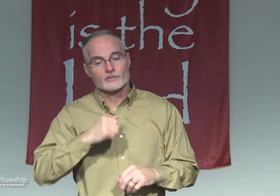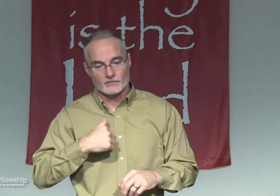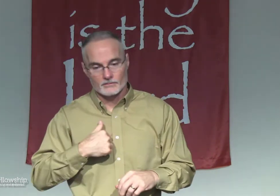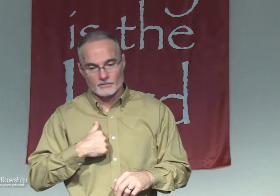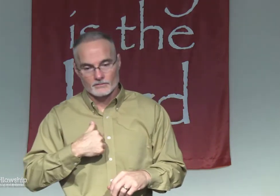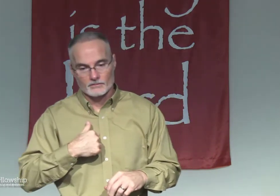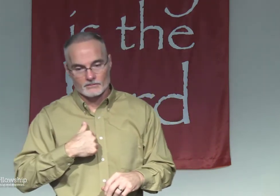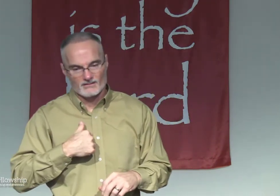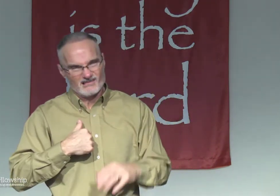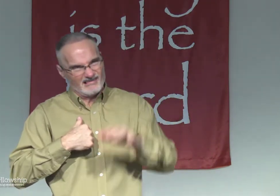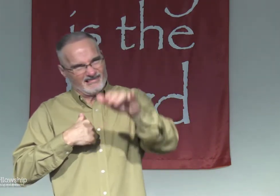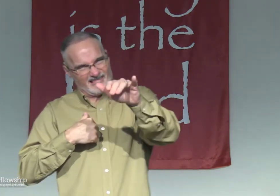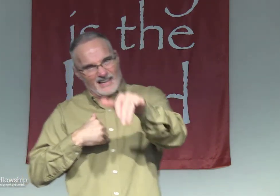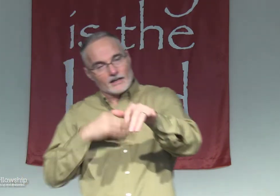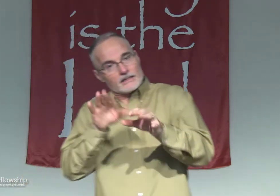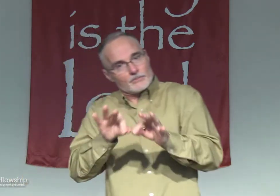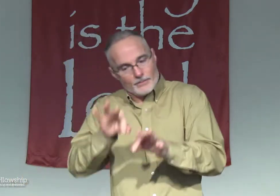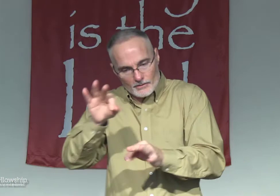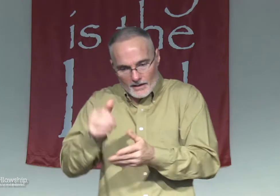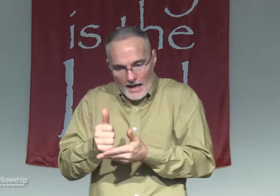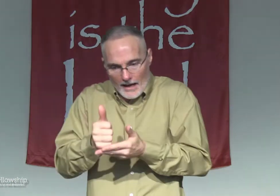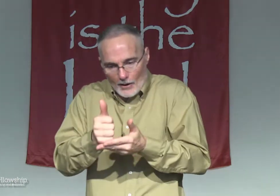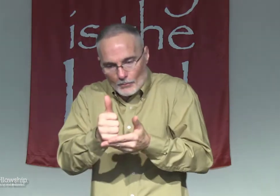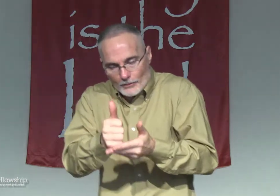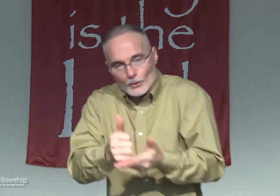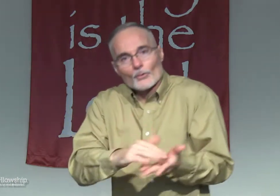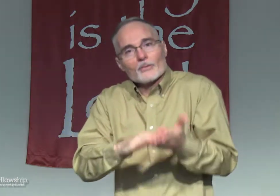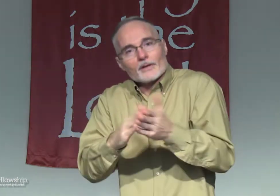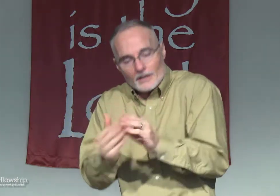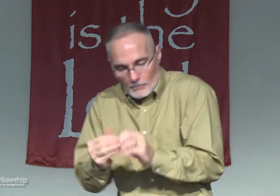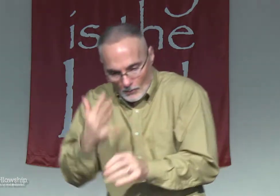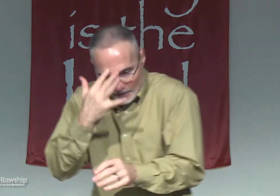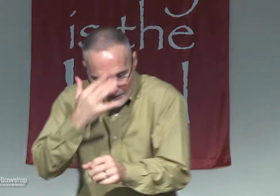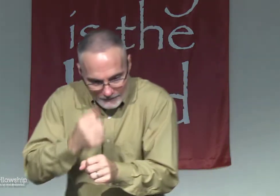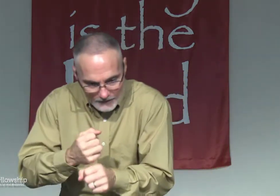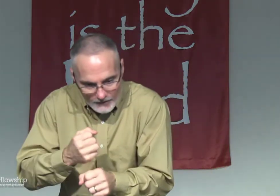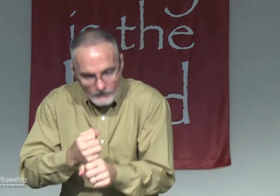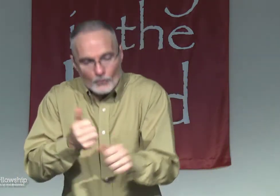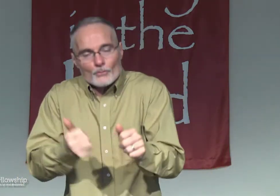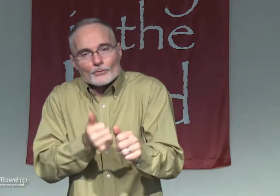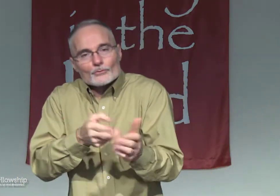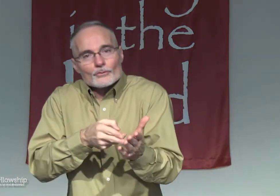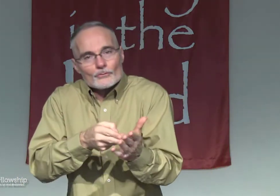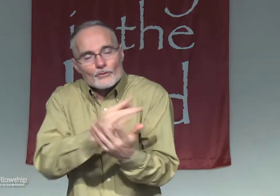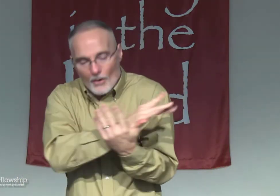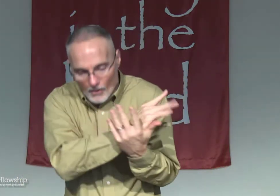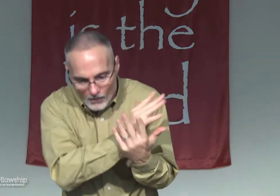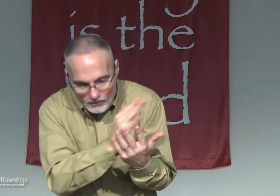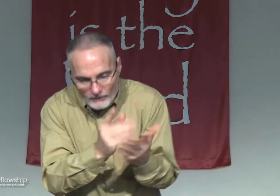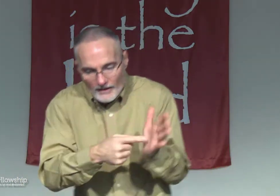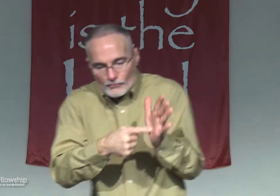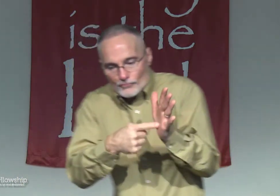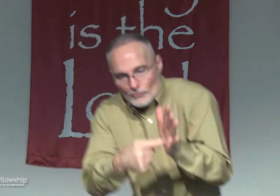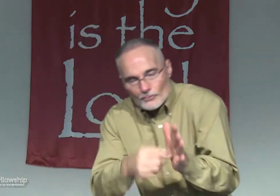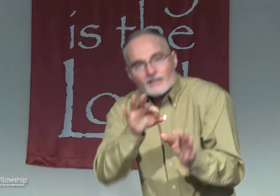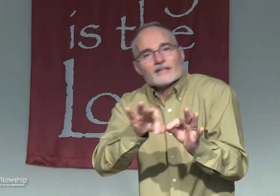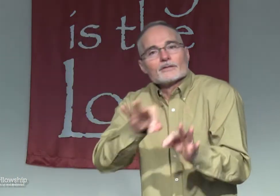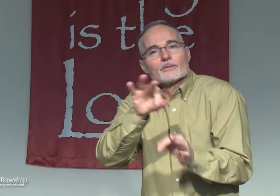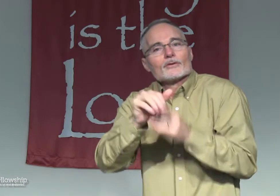you realize you're becoming more patient. That is evidence of the Spirit helping you become more faithful,